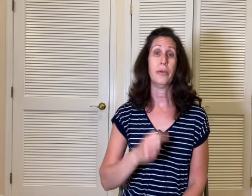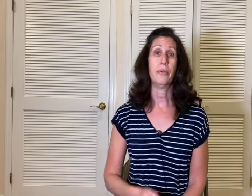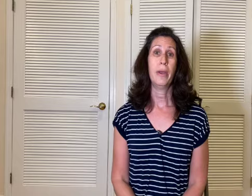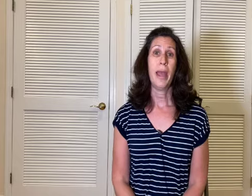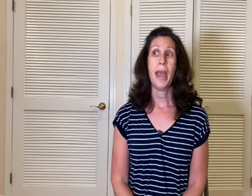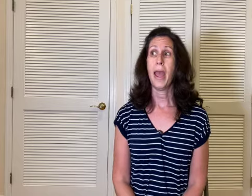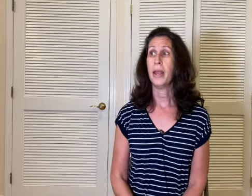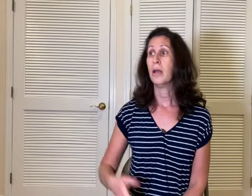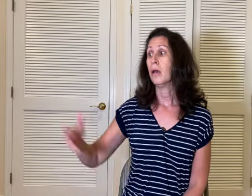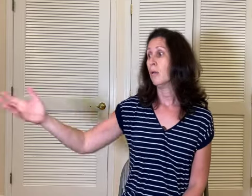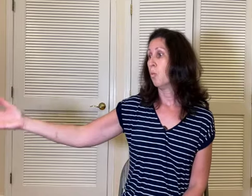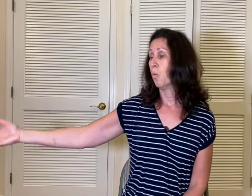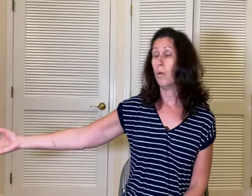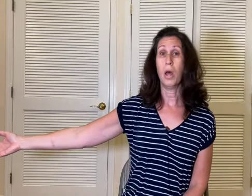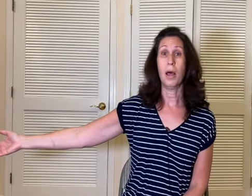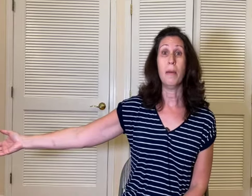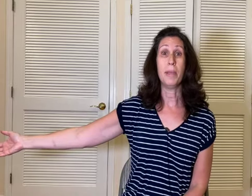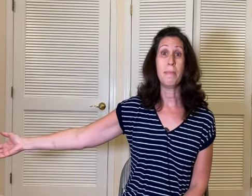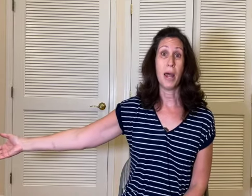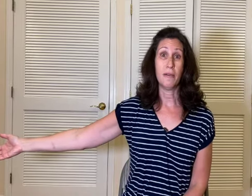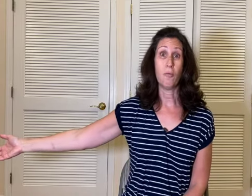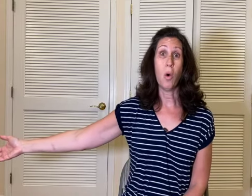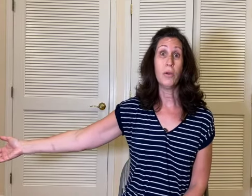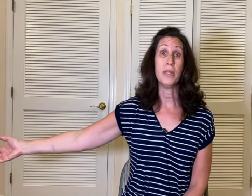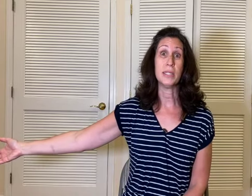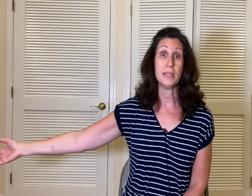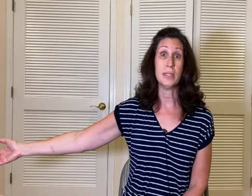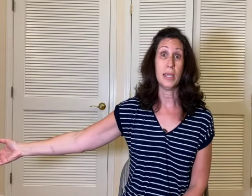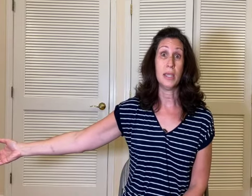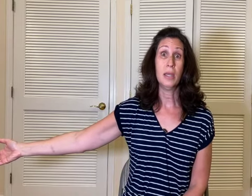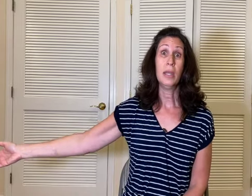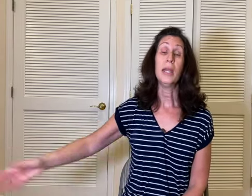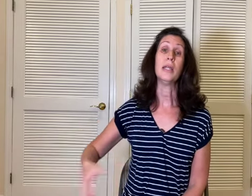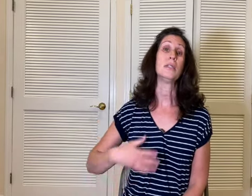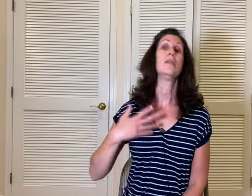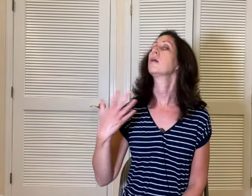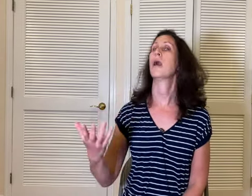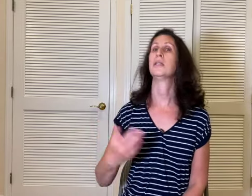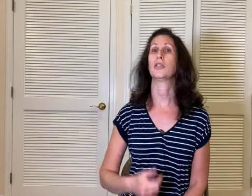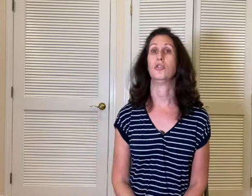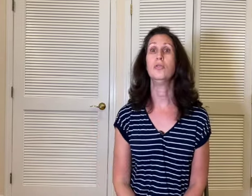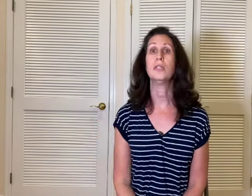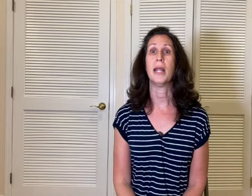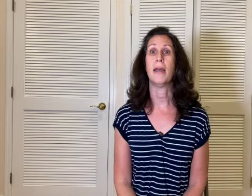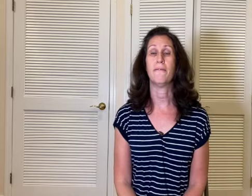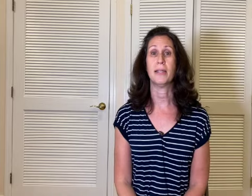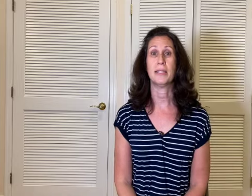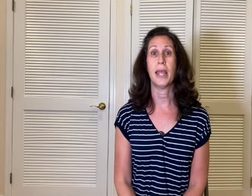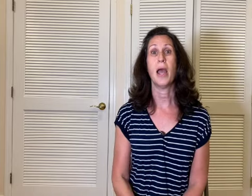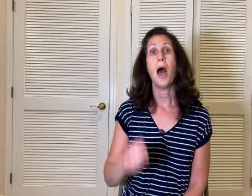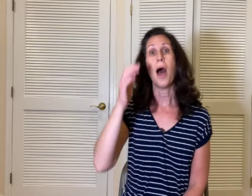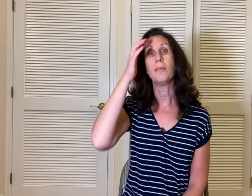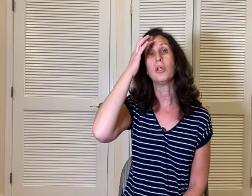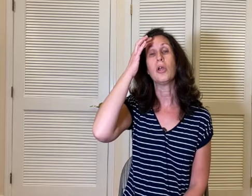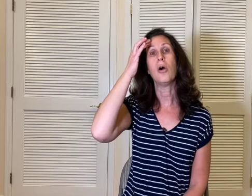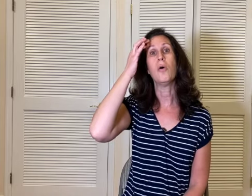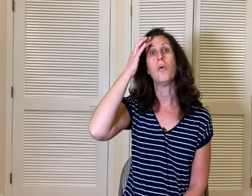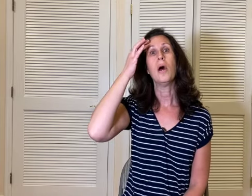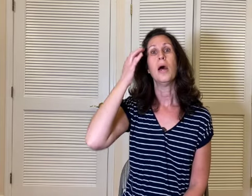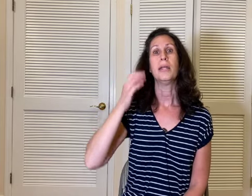you and a big body of water that's a sea. It's the context you use it at. If I say I'm going to go get